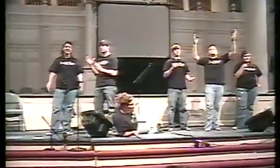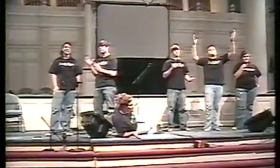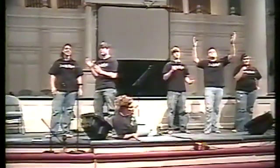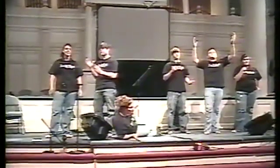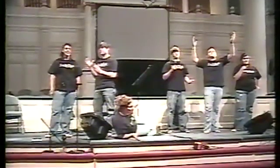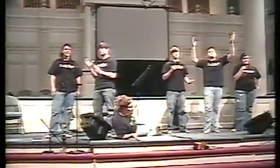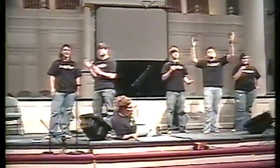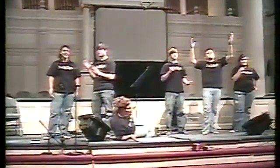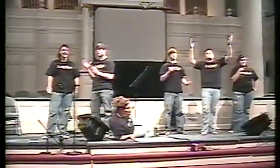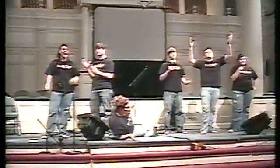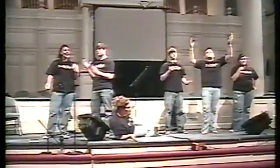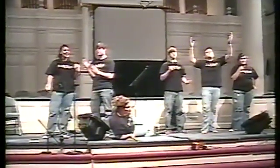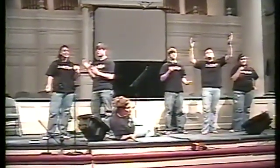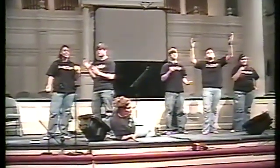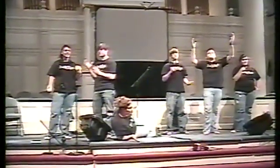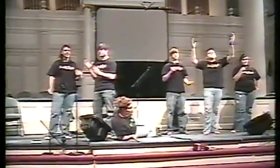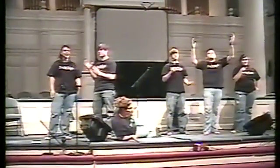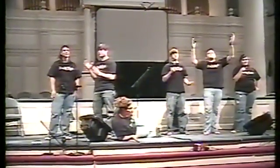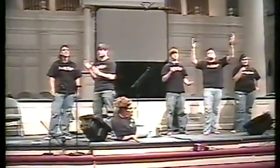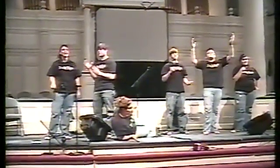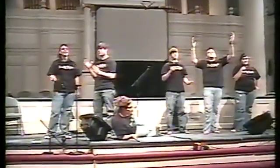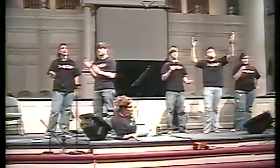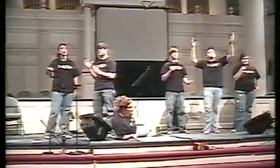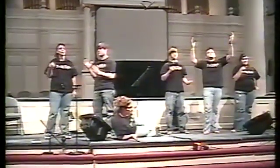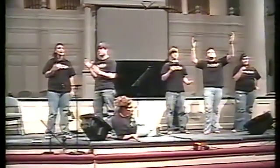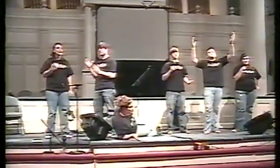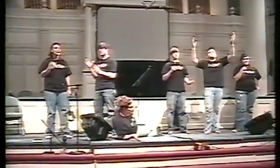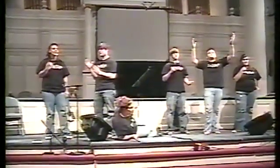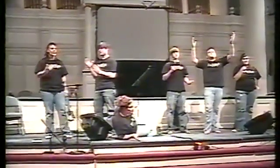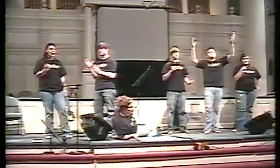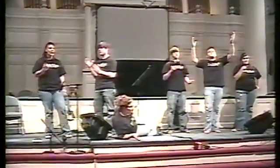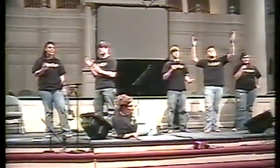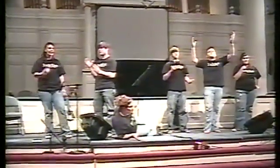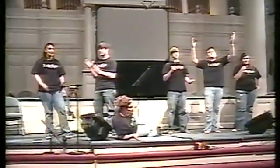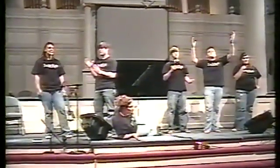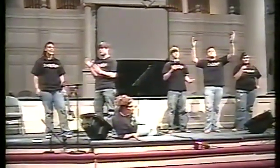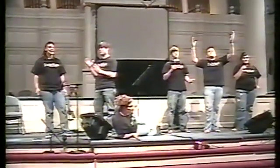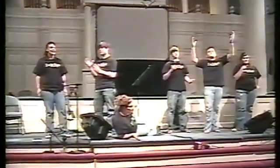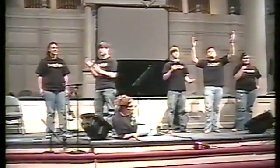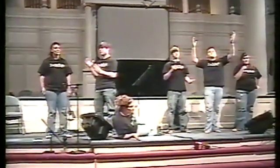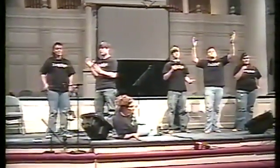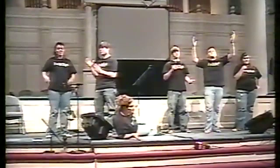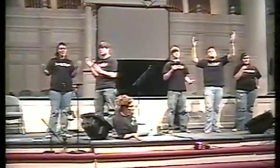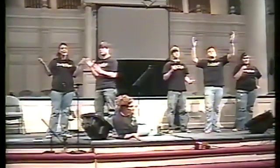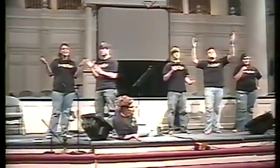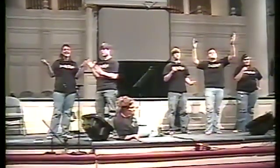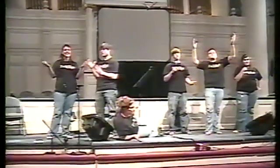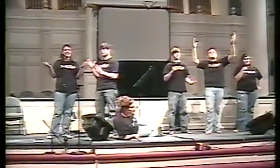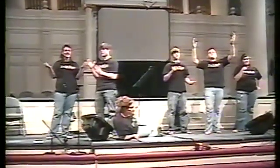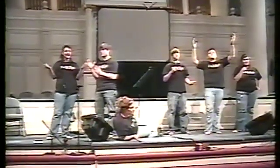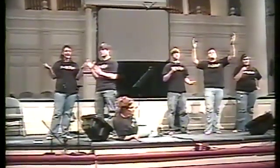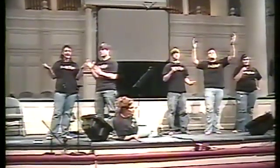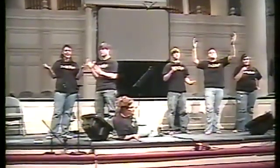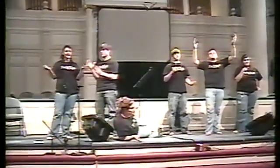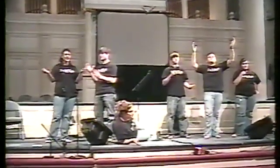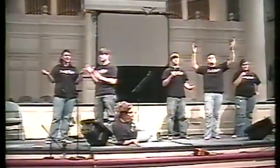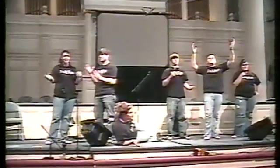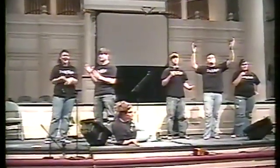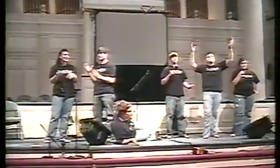questions, because I can't speak their language, so I look really dumb. And so then I pull out my dictionary and... try to